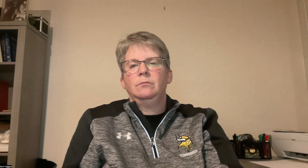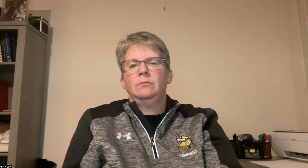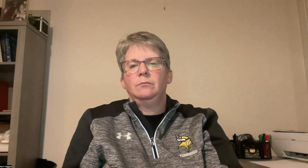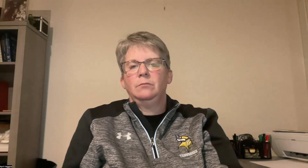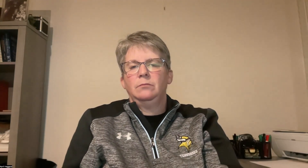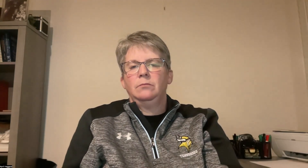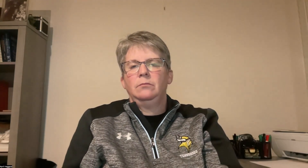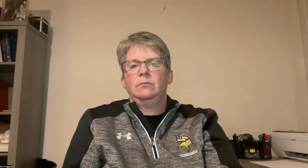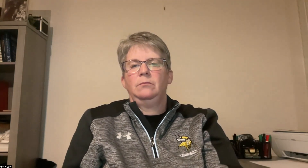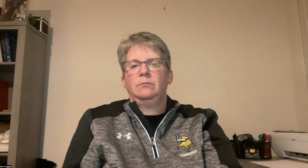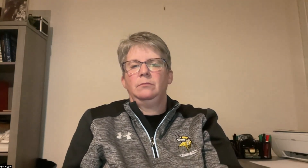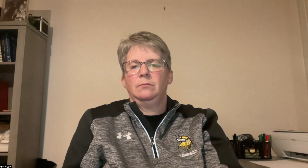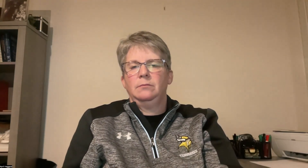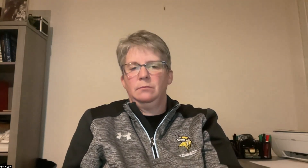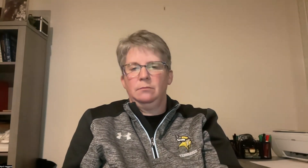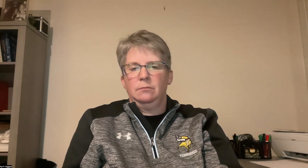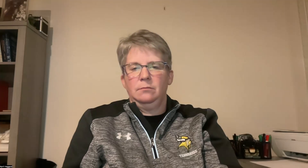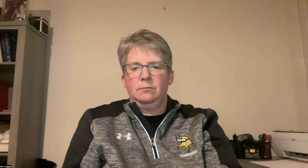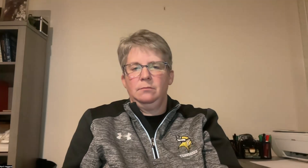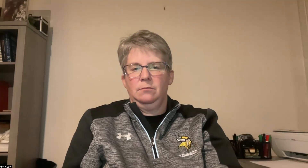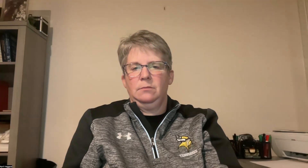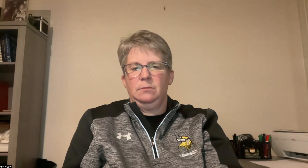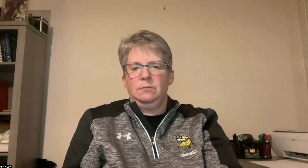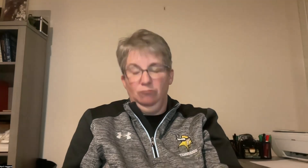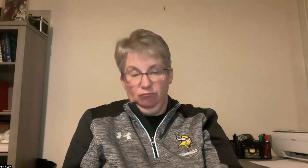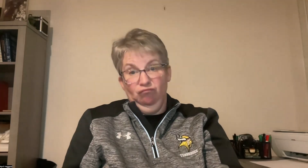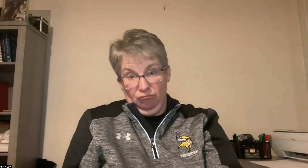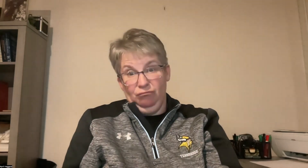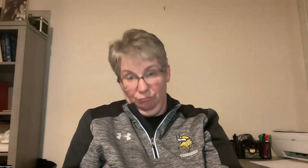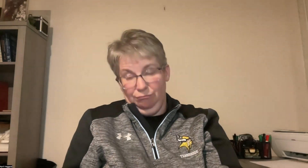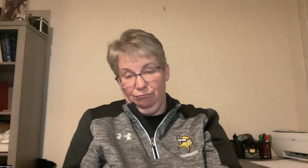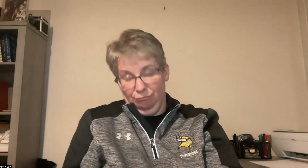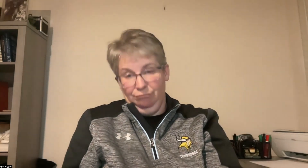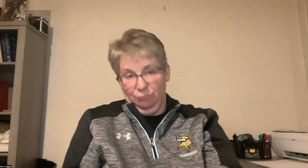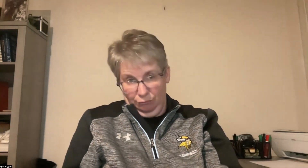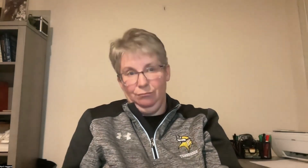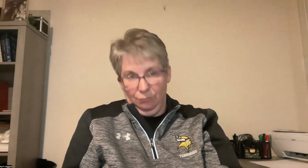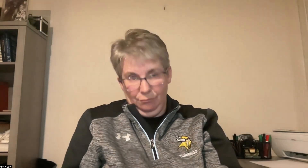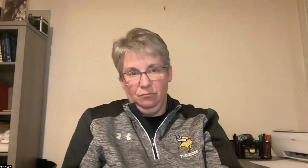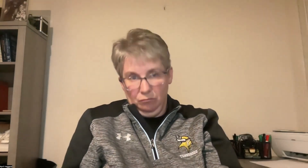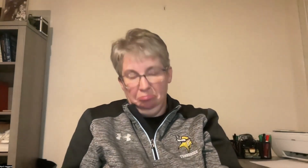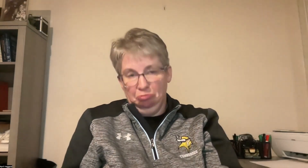and the people will start buying Christmas gifts that night.